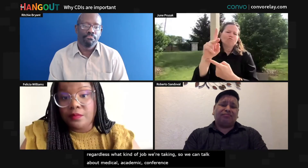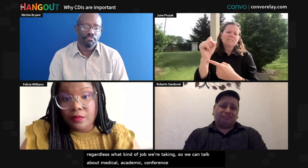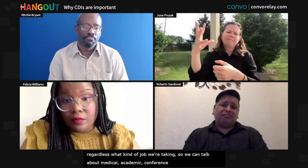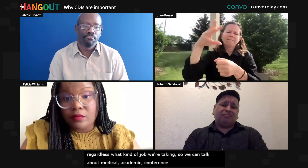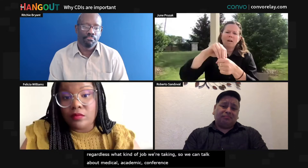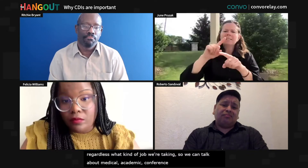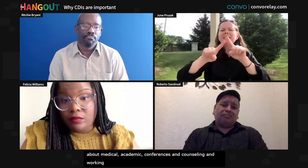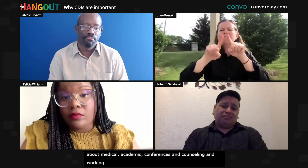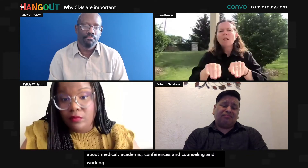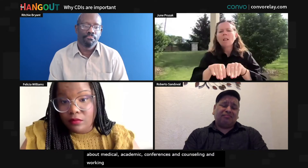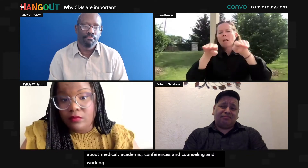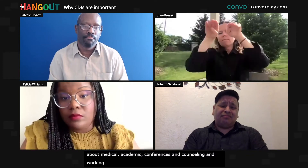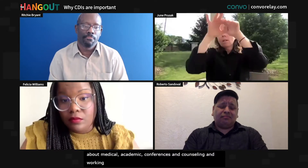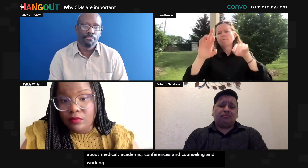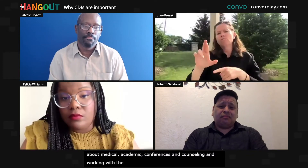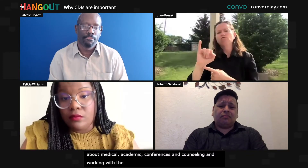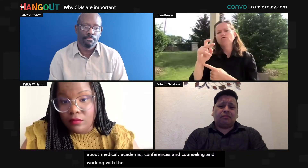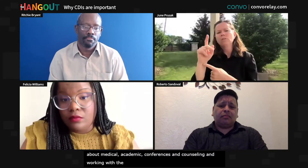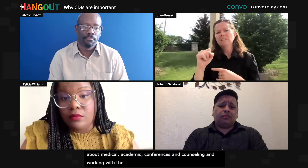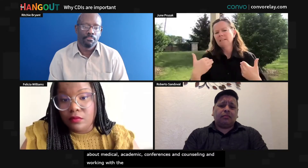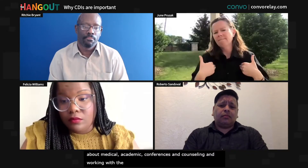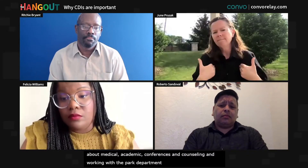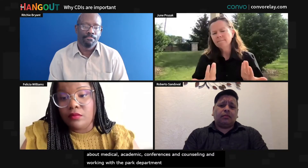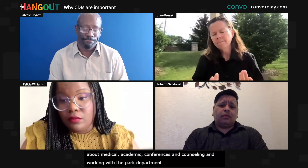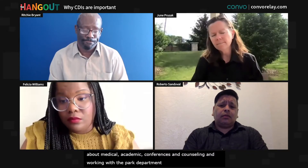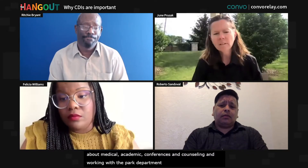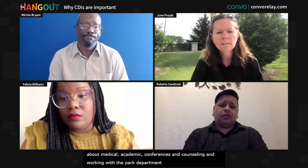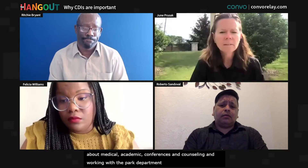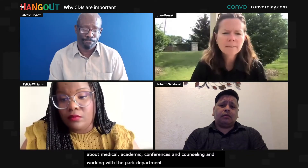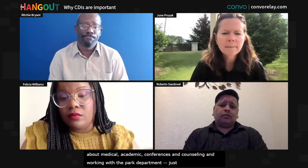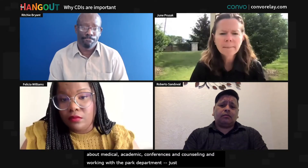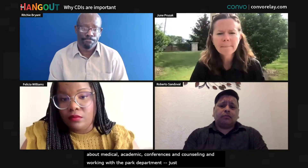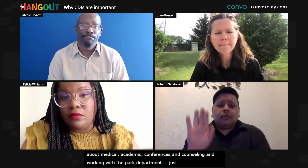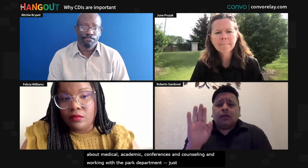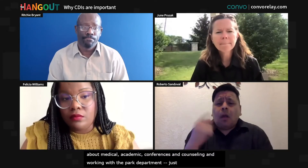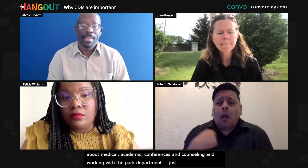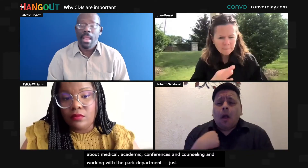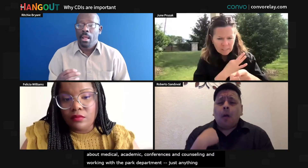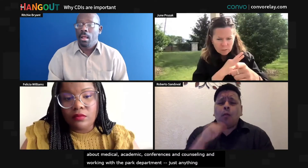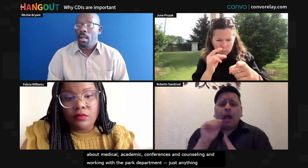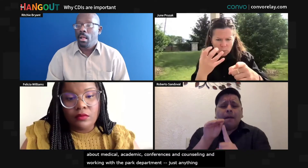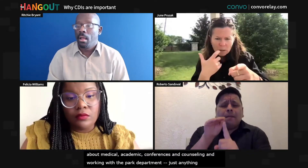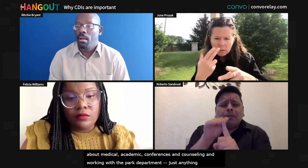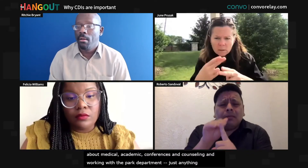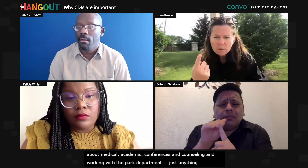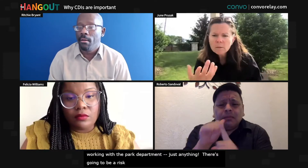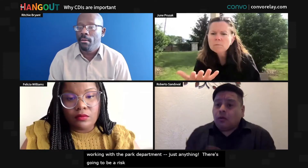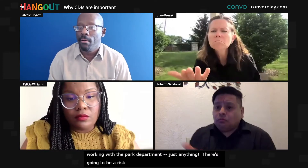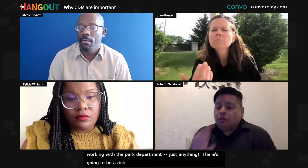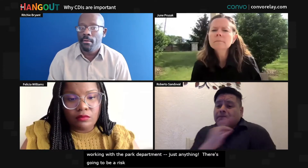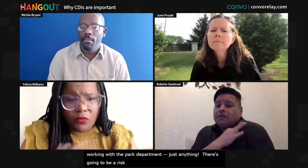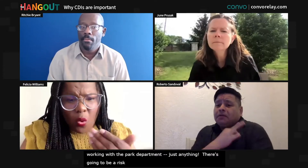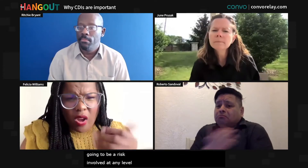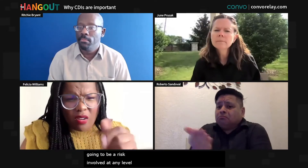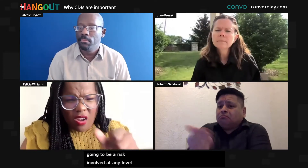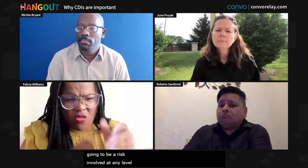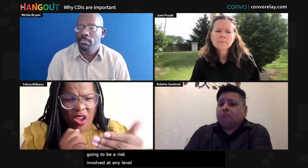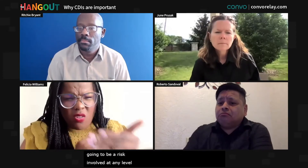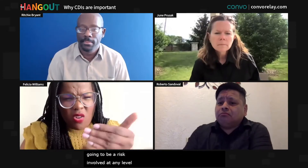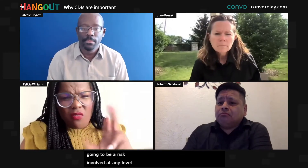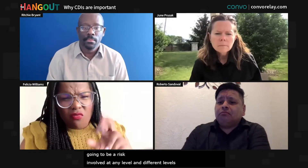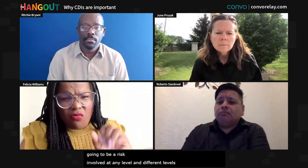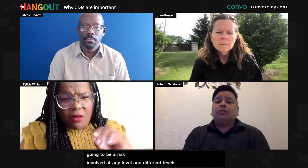park department, anything. There's going to be risk involved at any level, and there's going to be different levels of risk that are going to be involved in what we take.